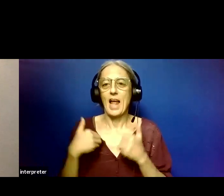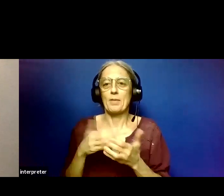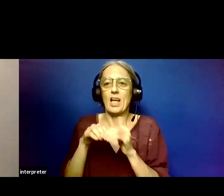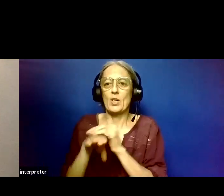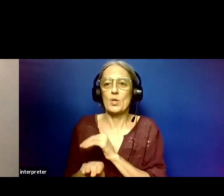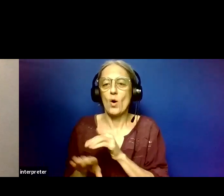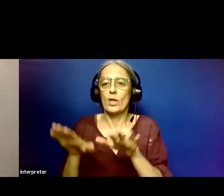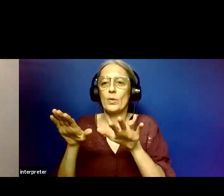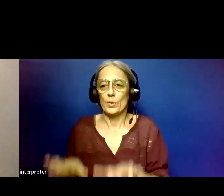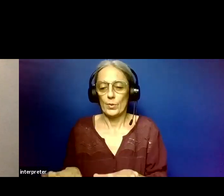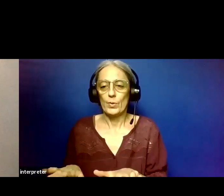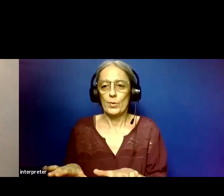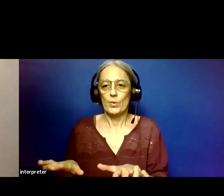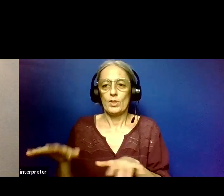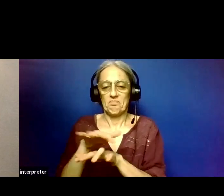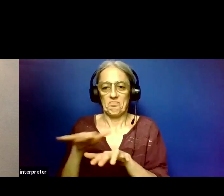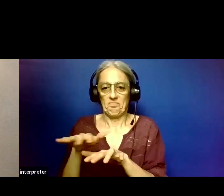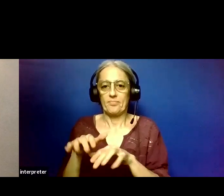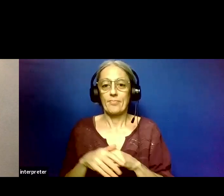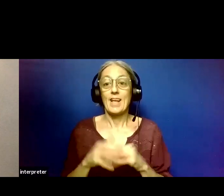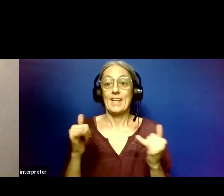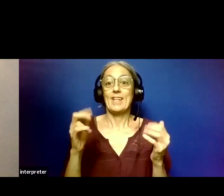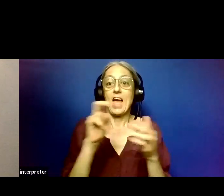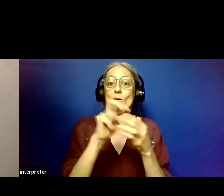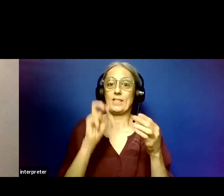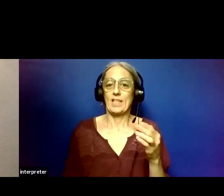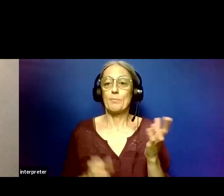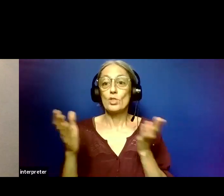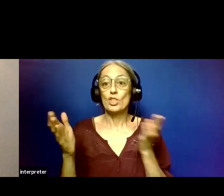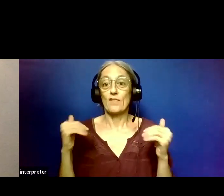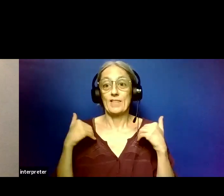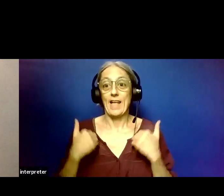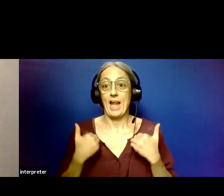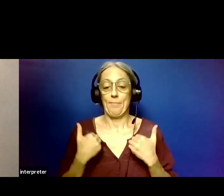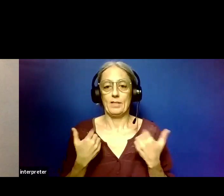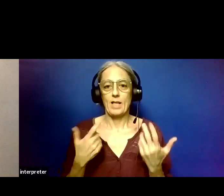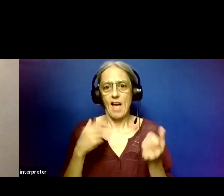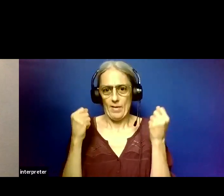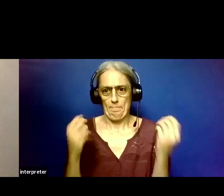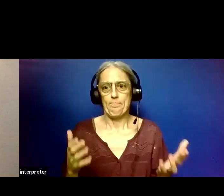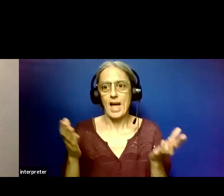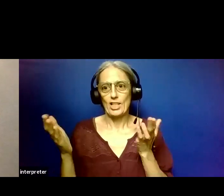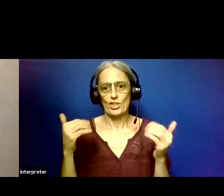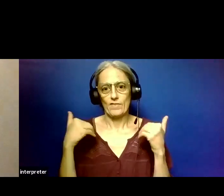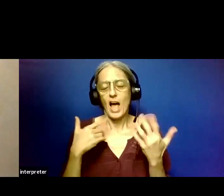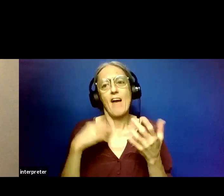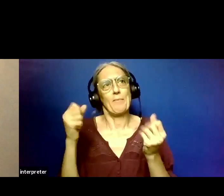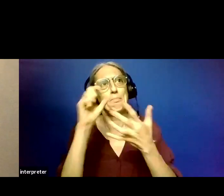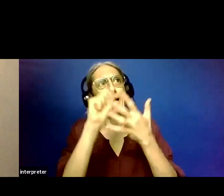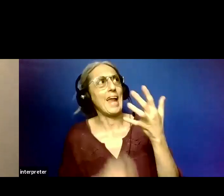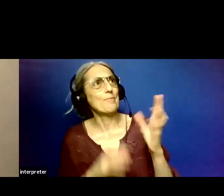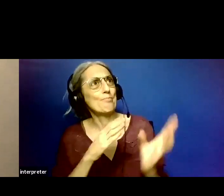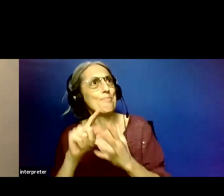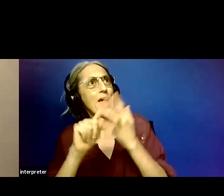going to jump over to service animals because I've got a lot on service animals. I had a lot of stuff to talk to you about,